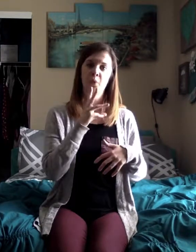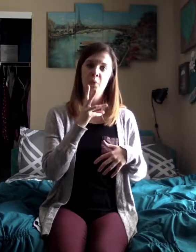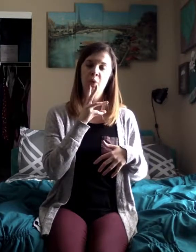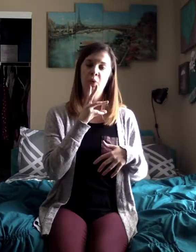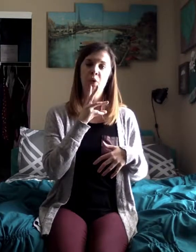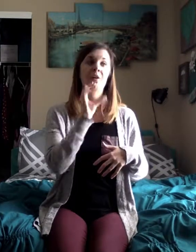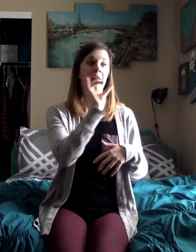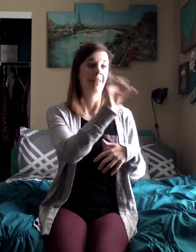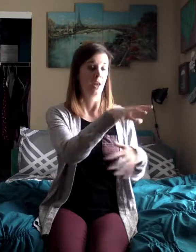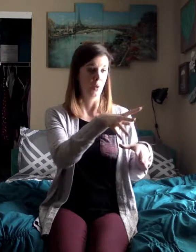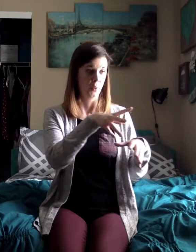energy from.